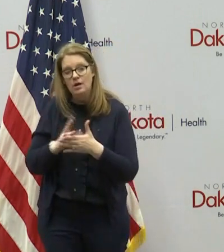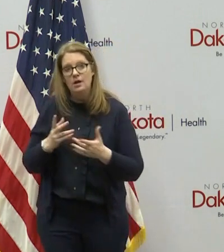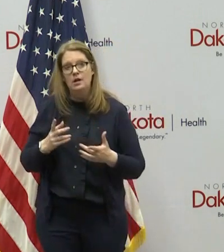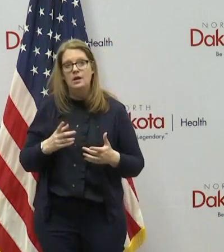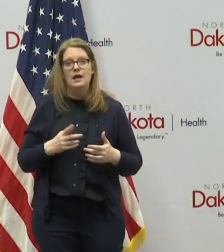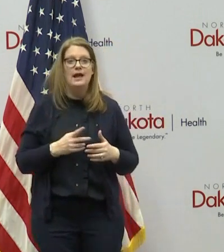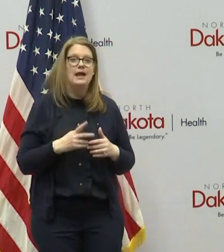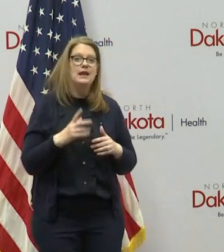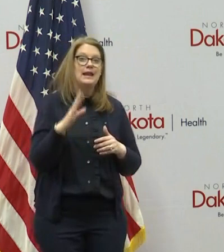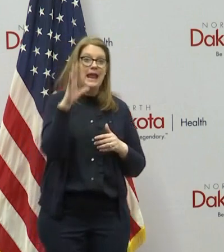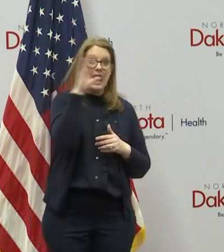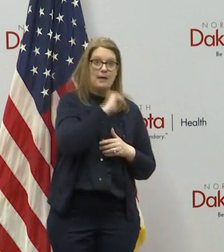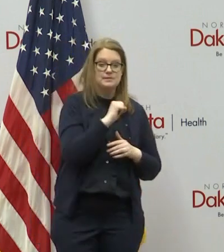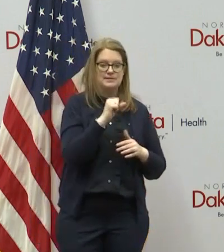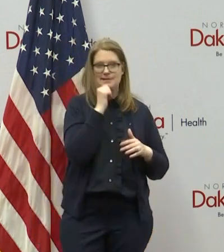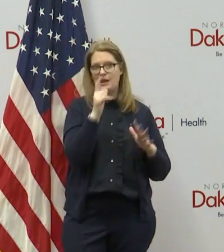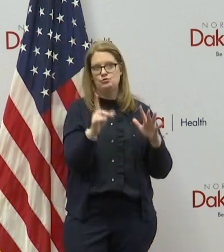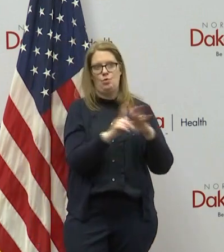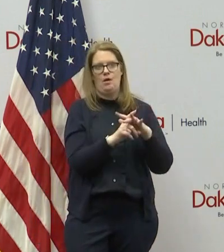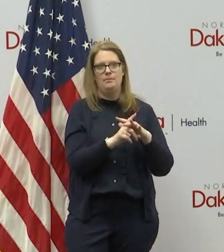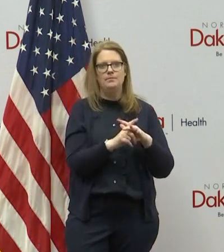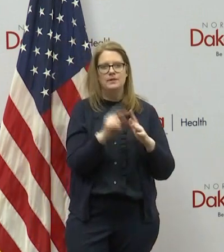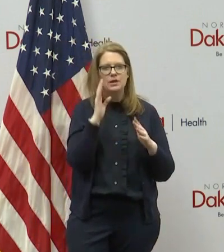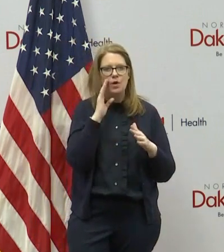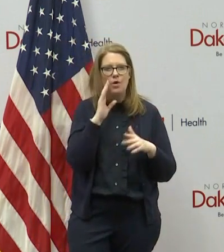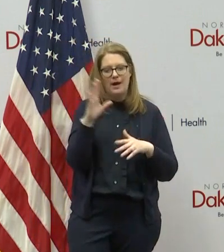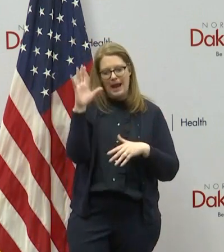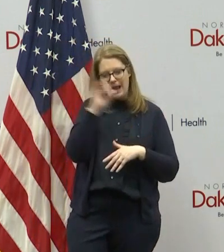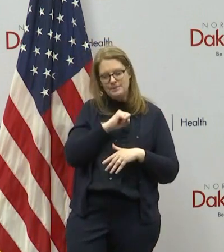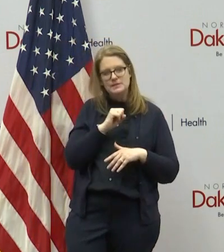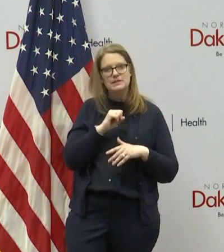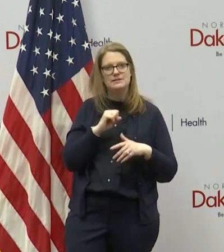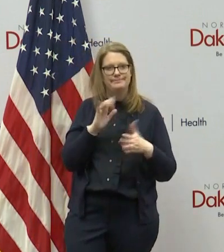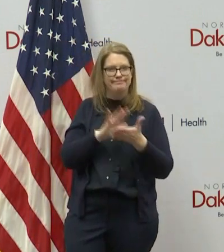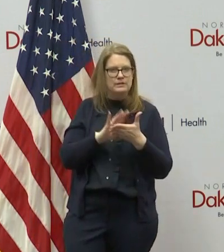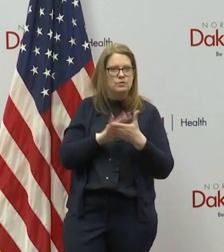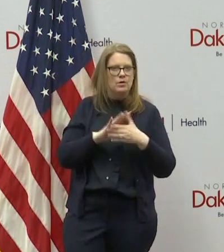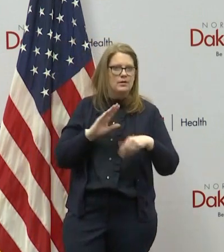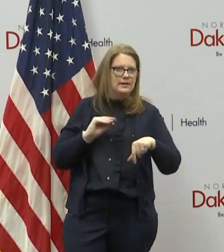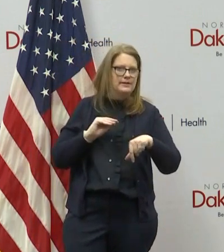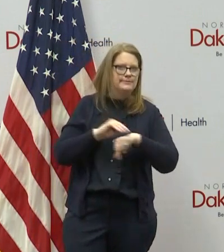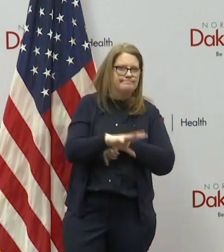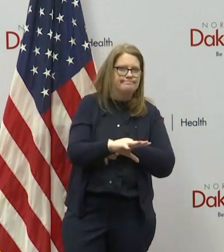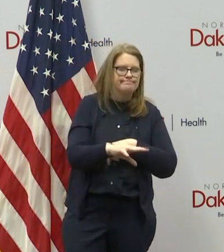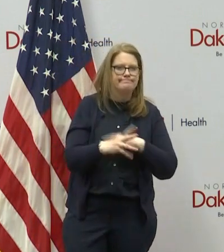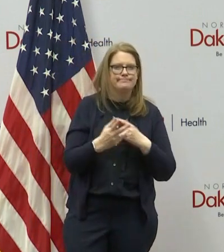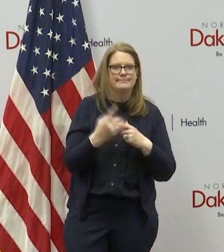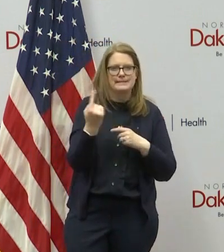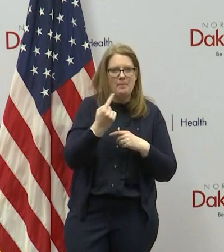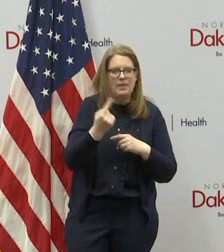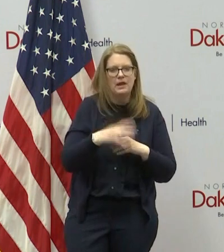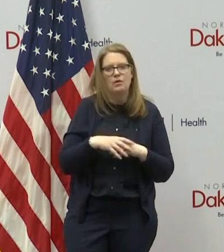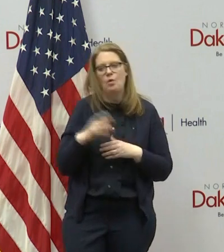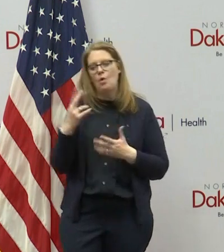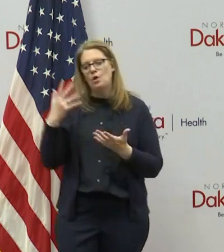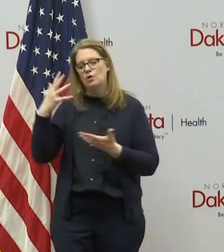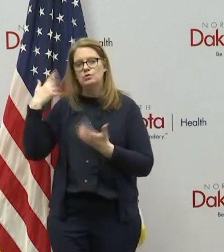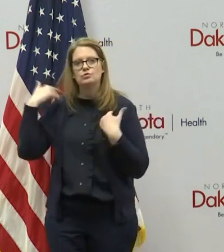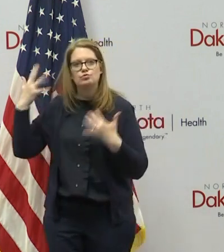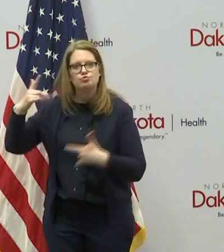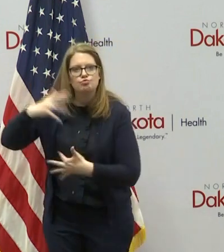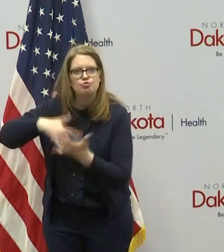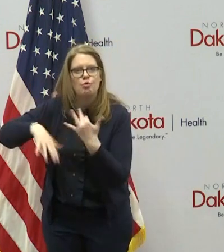have absences on their record or not have absences affect a school's funding. Or when we have storm days, perhaps those can